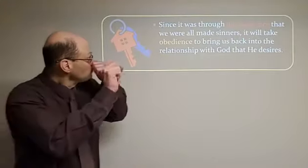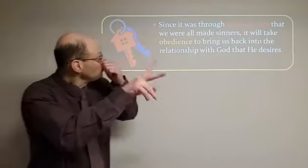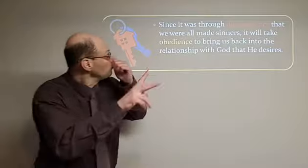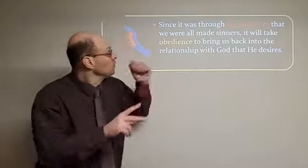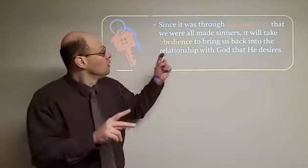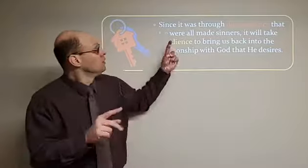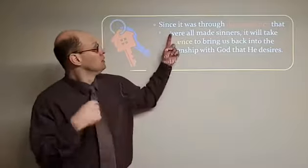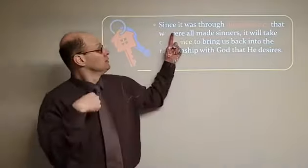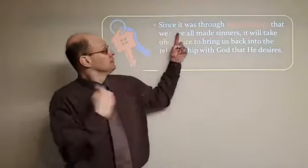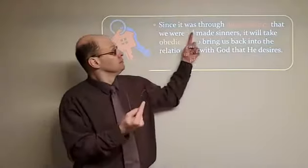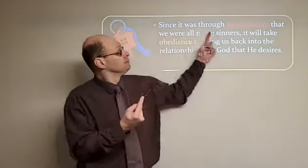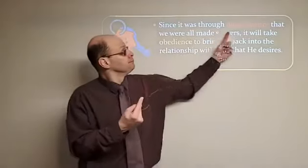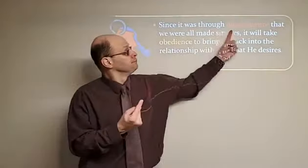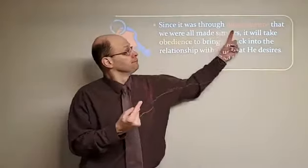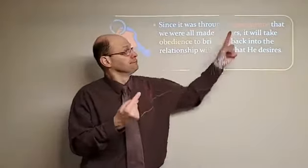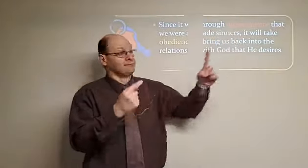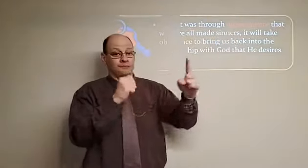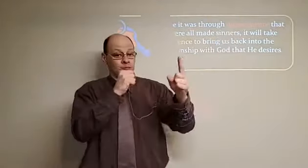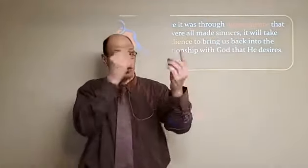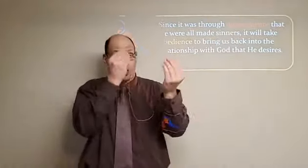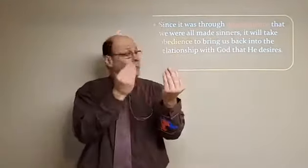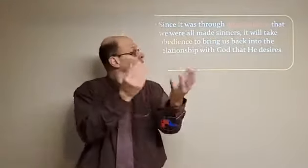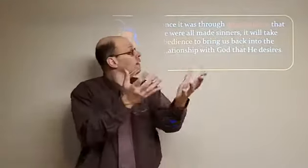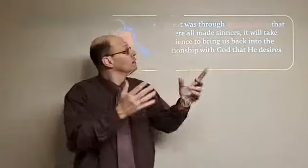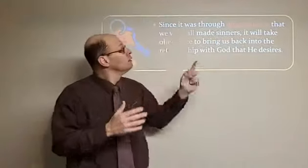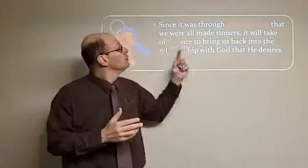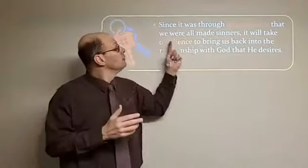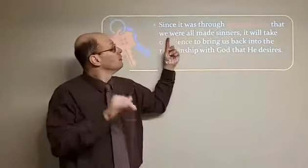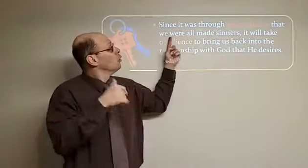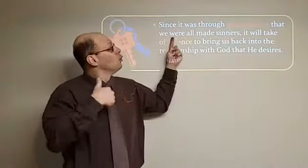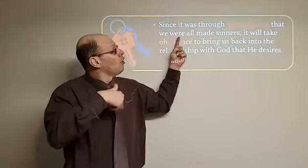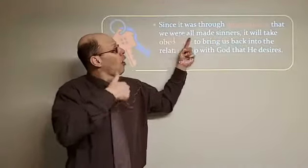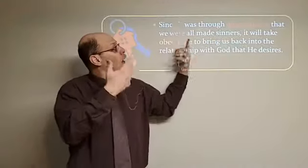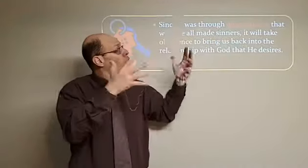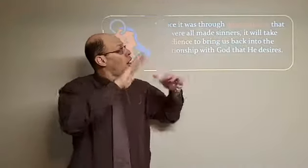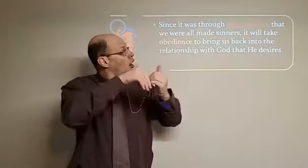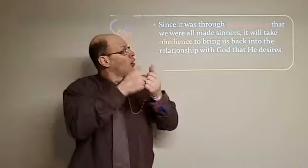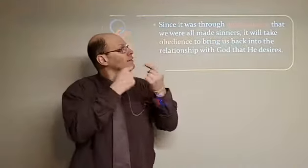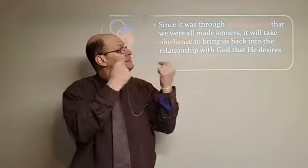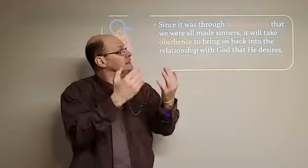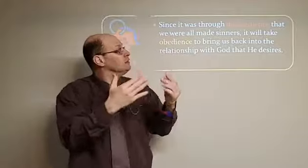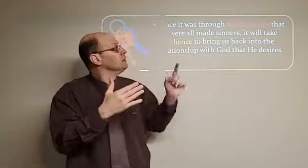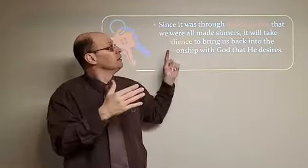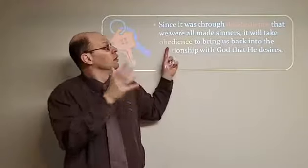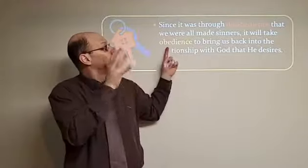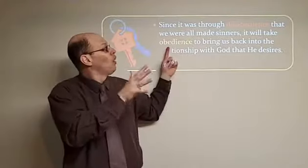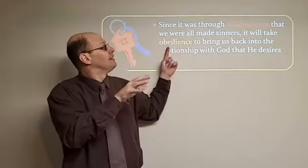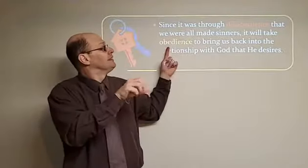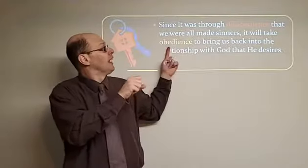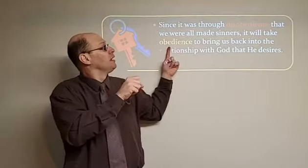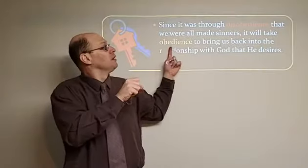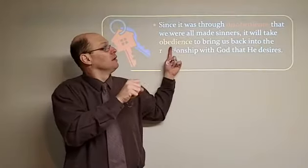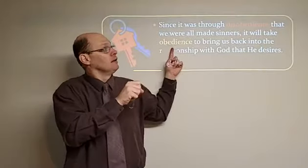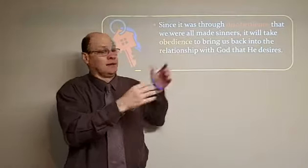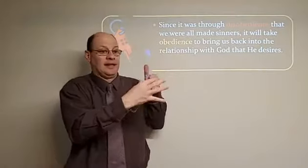so we've come to a key point here it says that since it was through disobedience that we were all made sinners